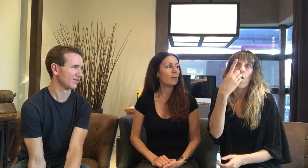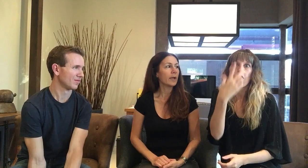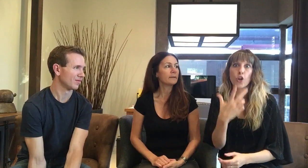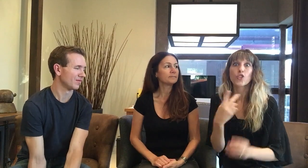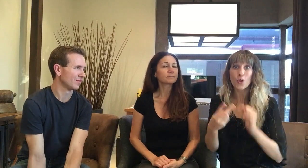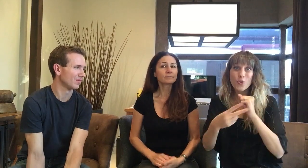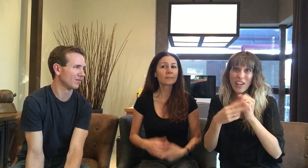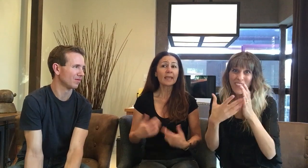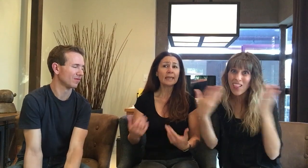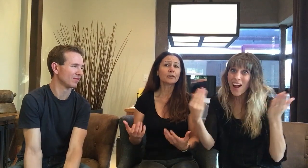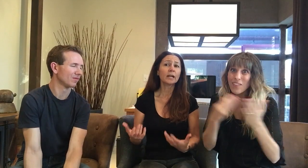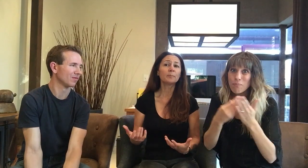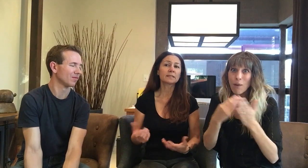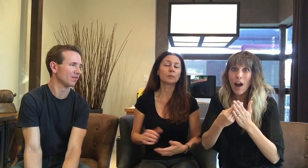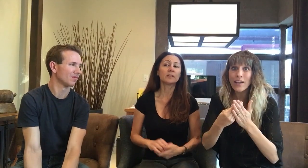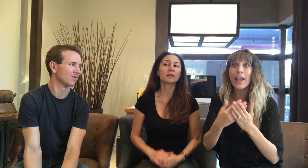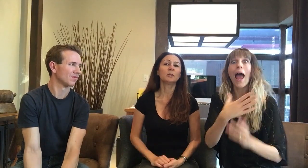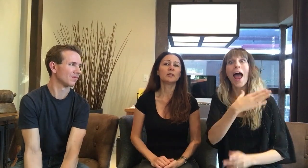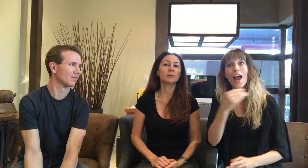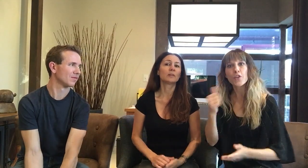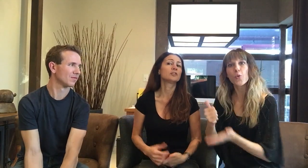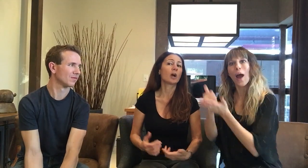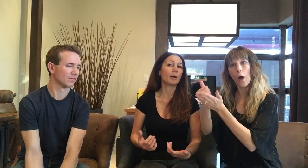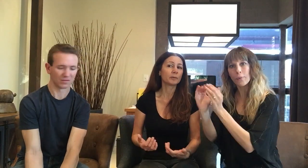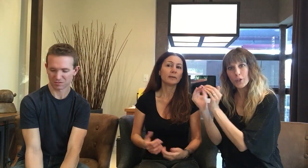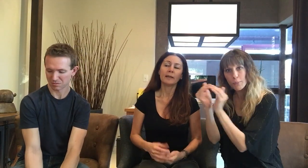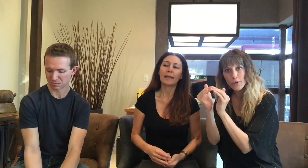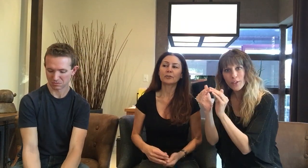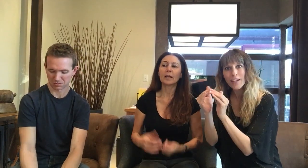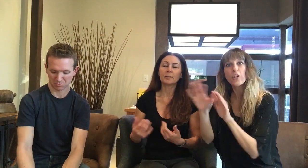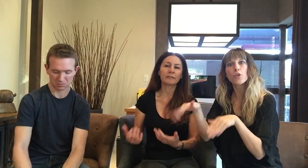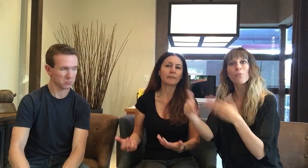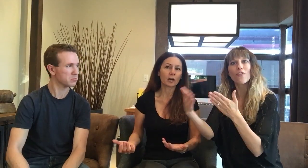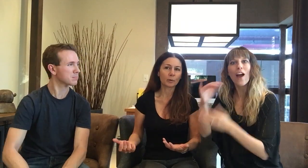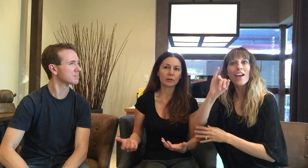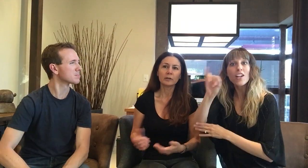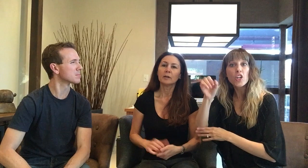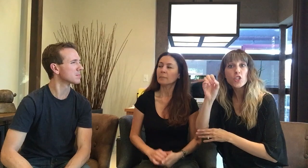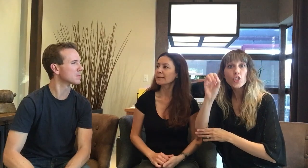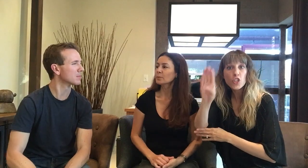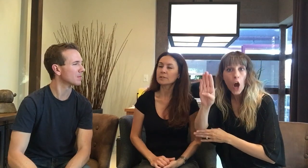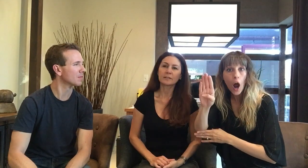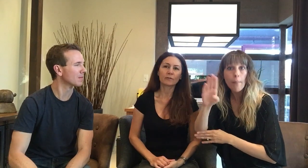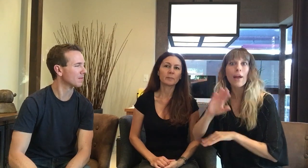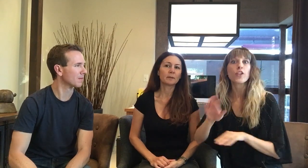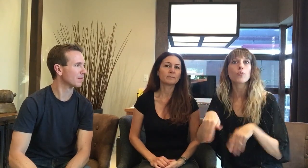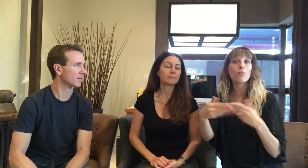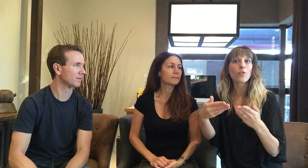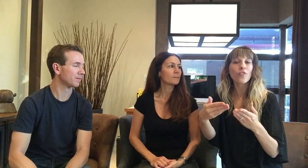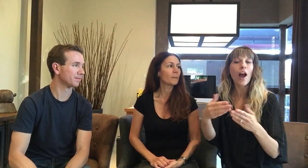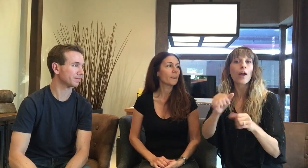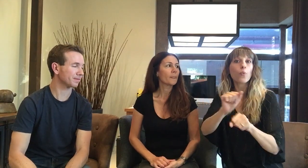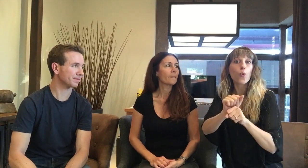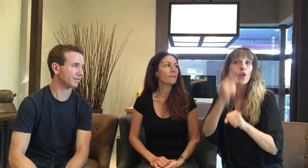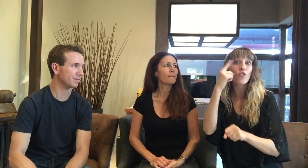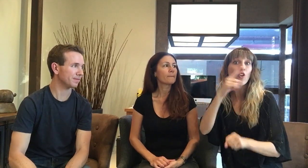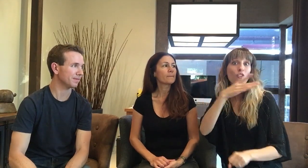way. And you're helping someone in the community with a job. And you're helping a farmer by sourcing from them.